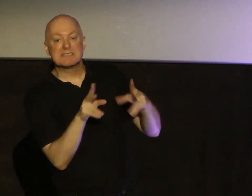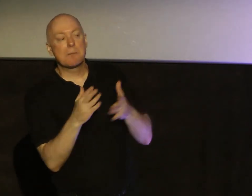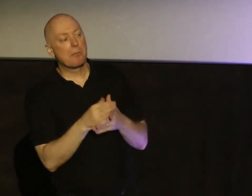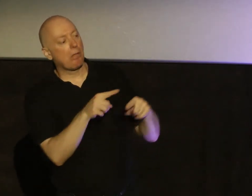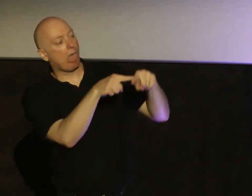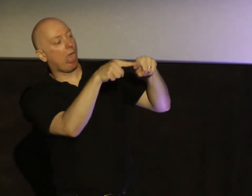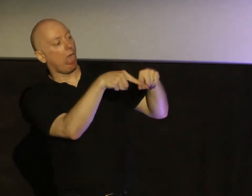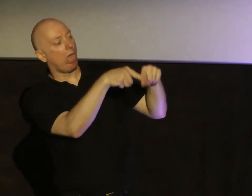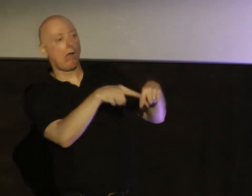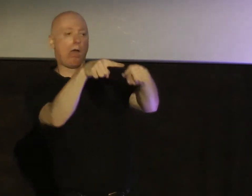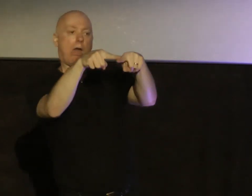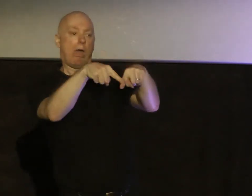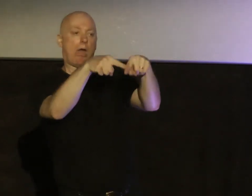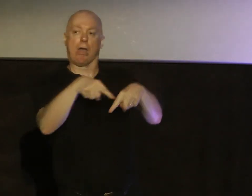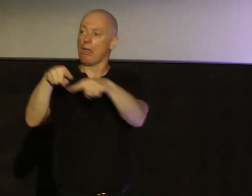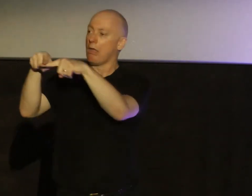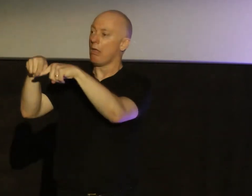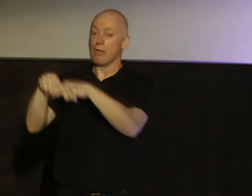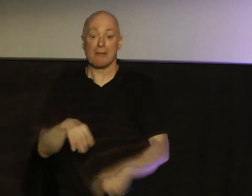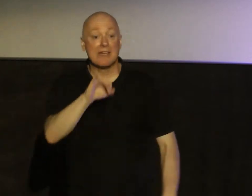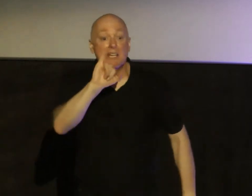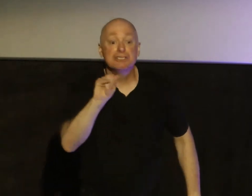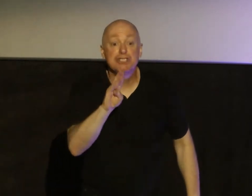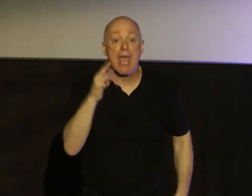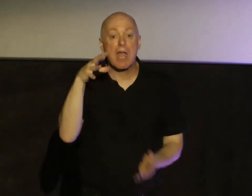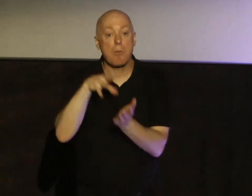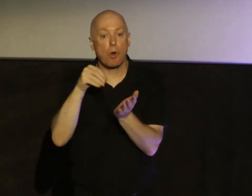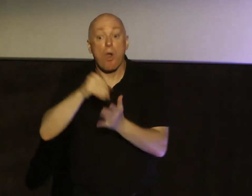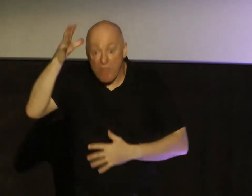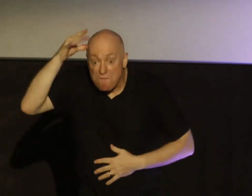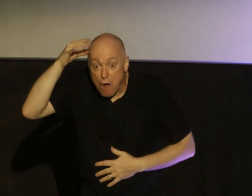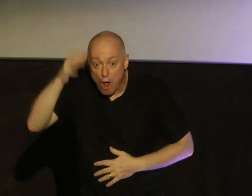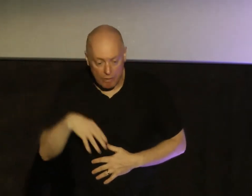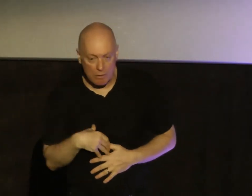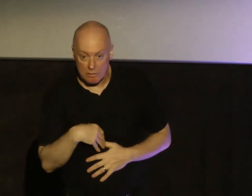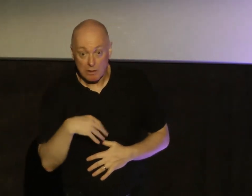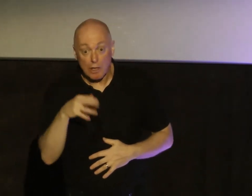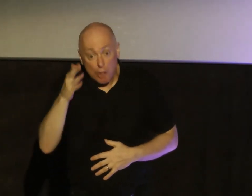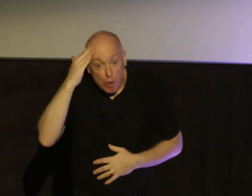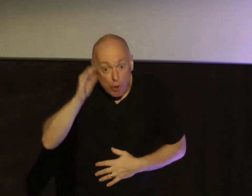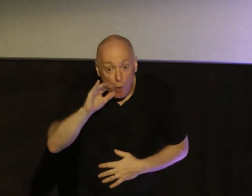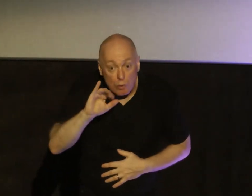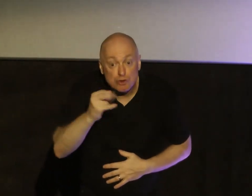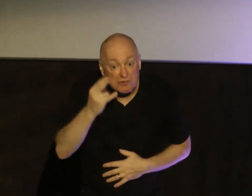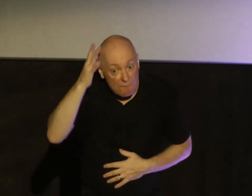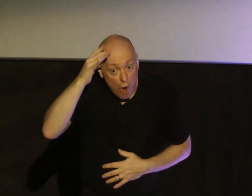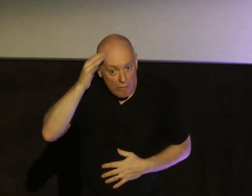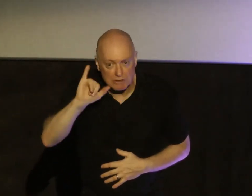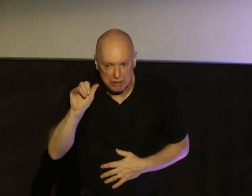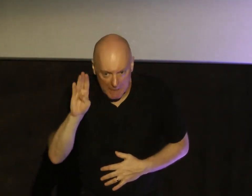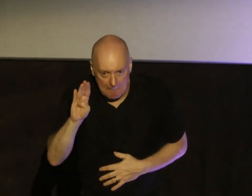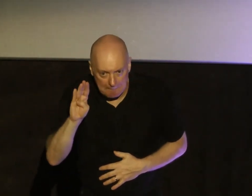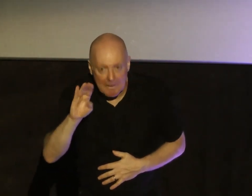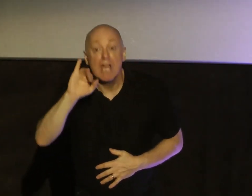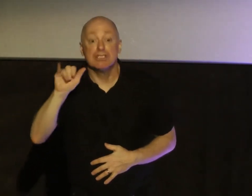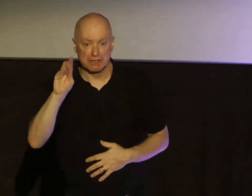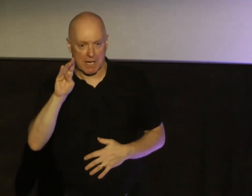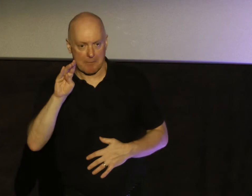3. It says, when Jacob learned that there was grain for sale in Egypt. Remember, Jacob is Joseph's father. When Jacob learned that there was grain